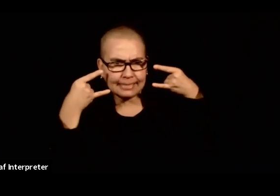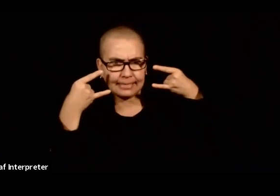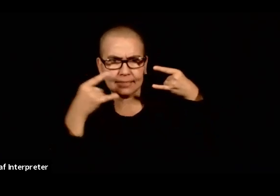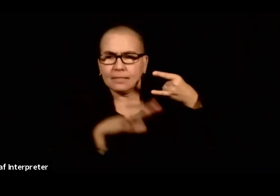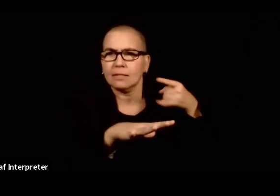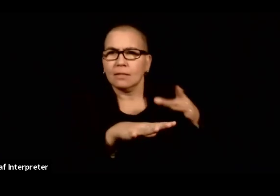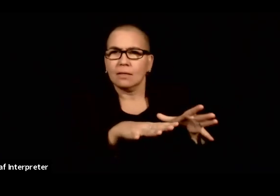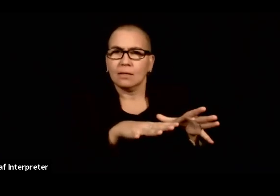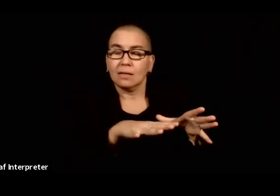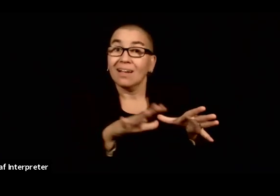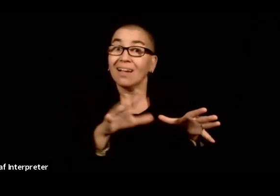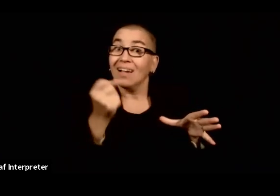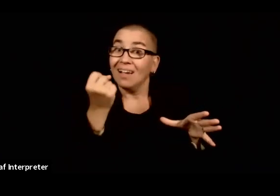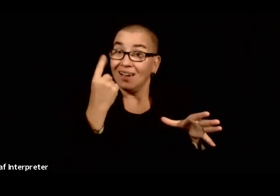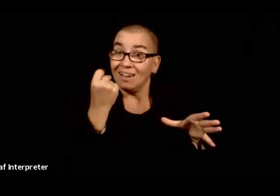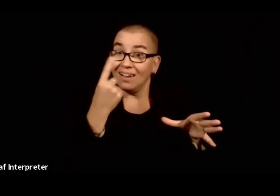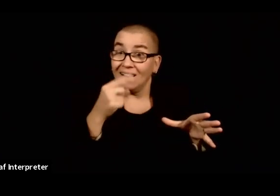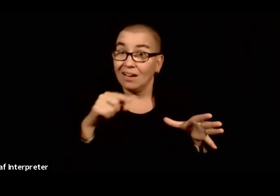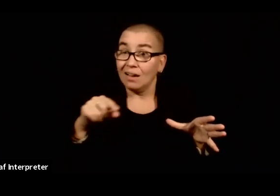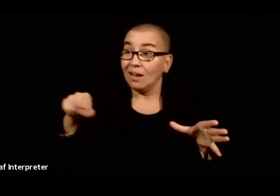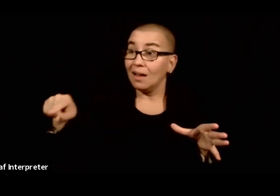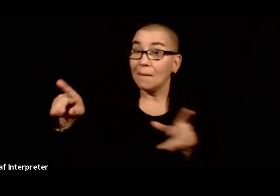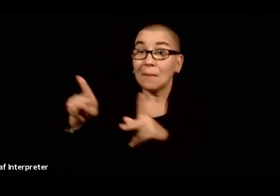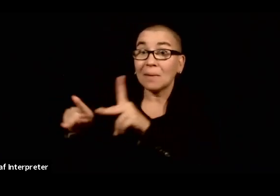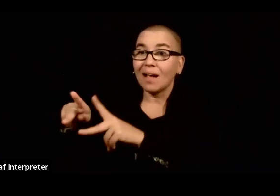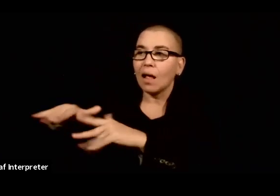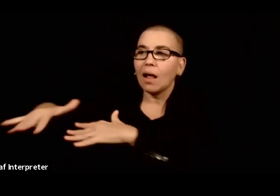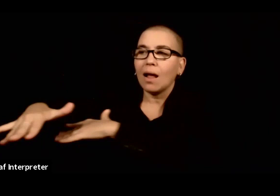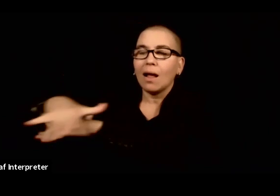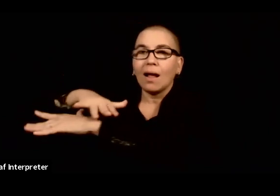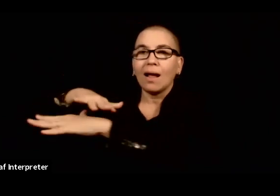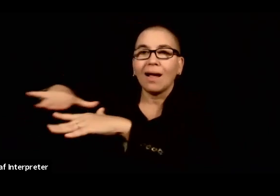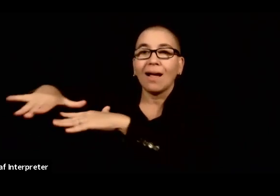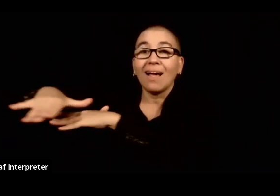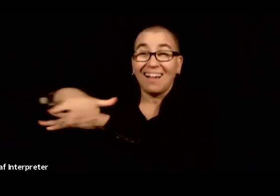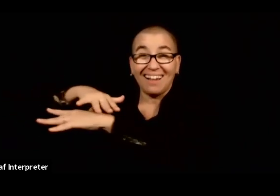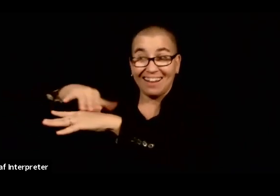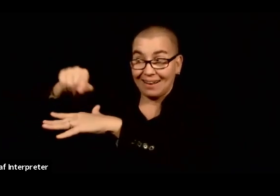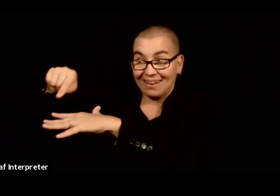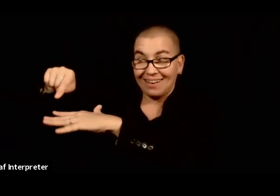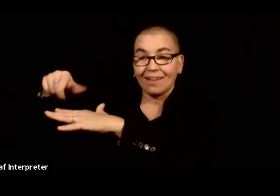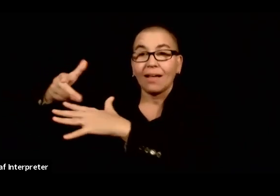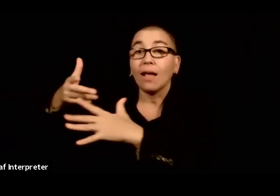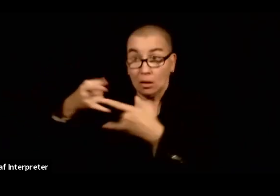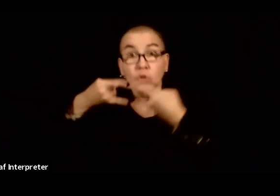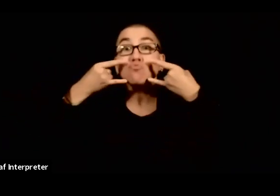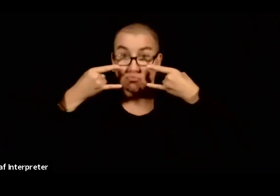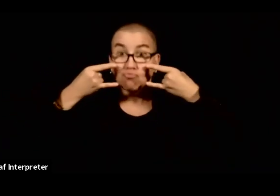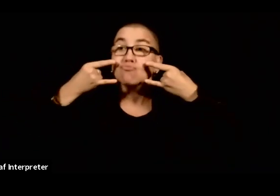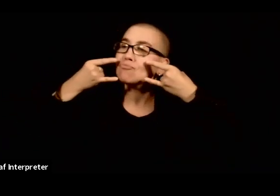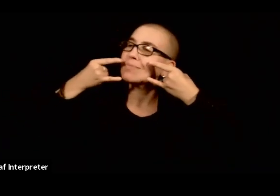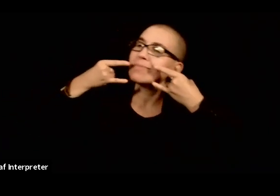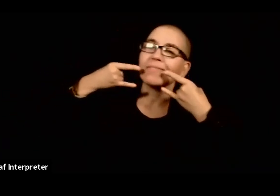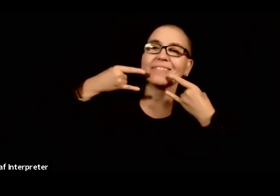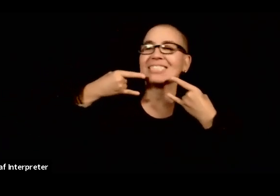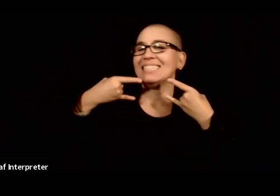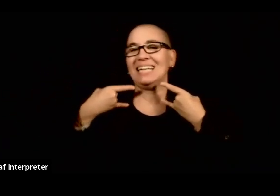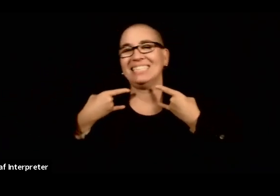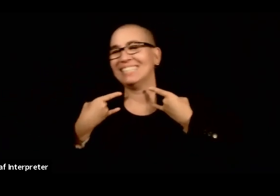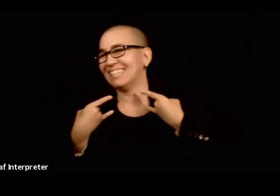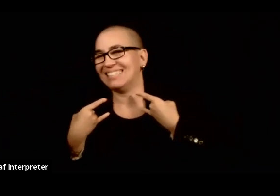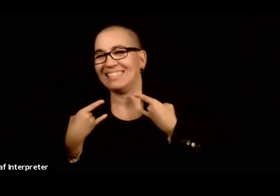They're gathering with other people without masks and without social distancing, and so that may make it challenging. So it's great if